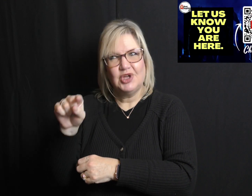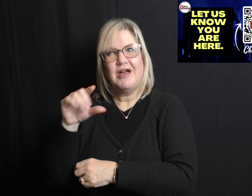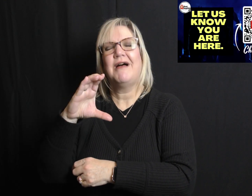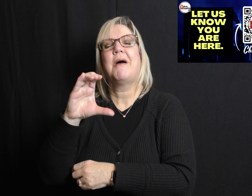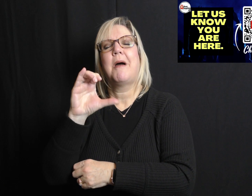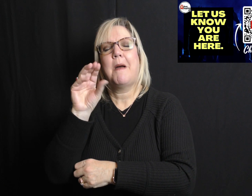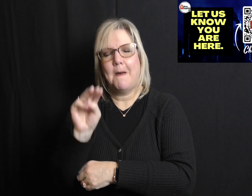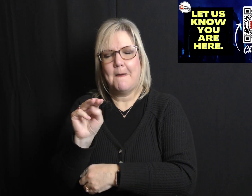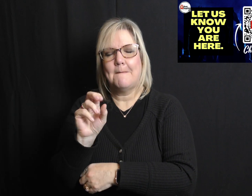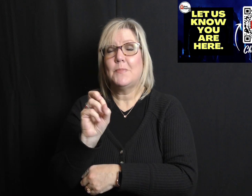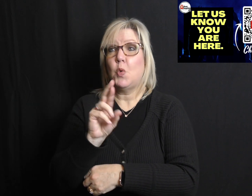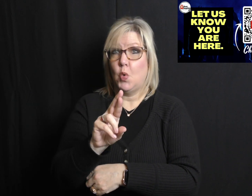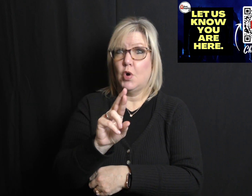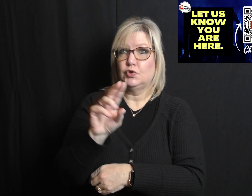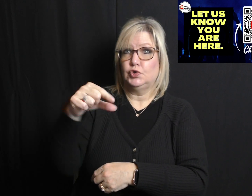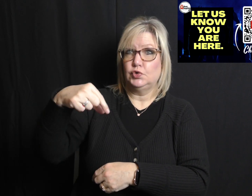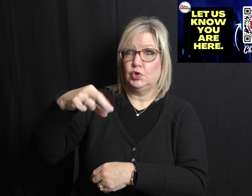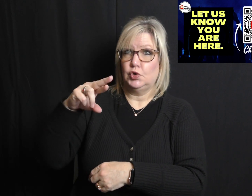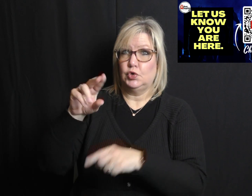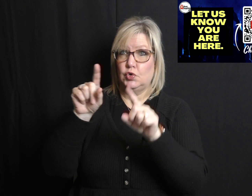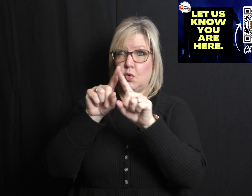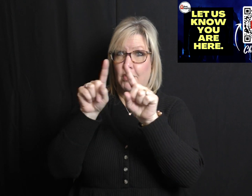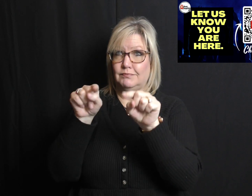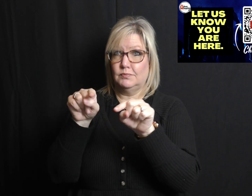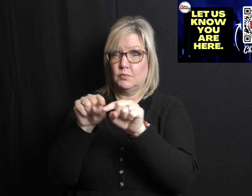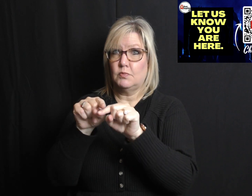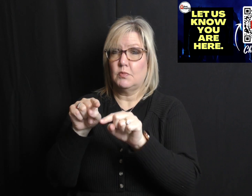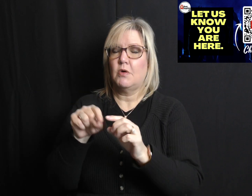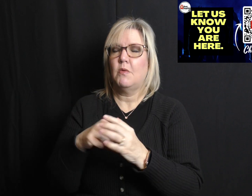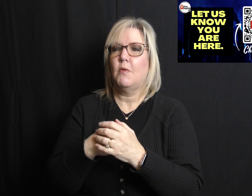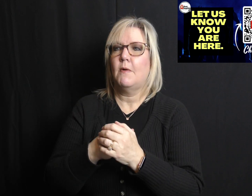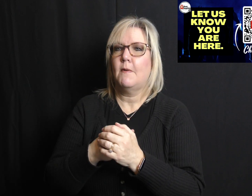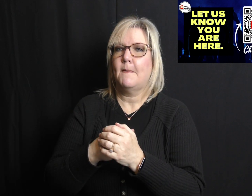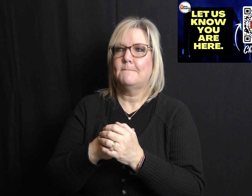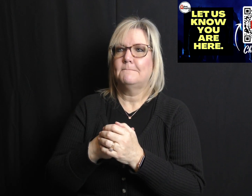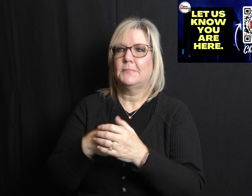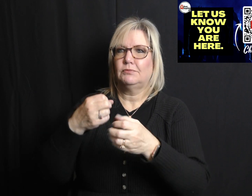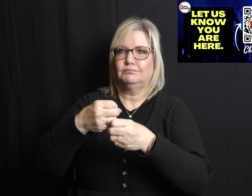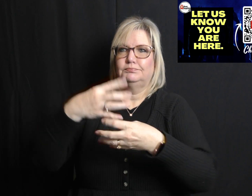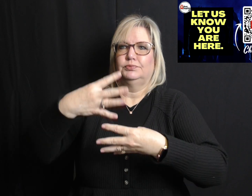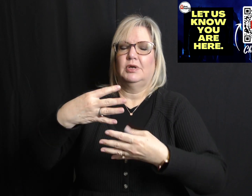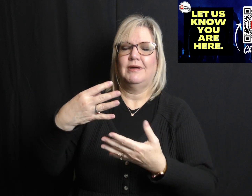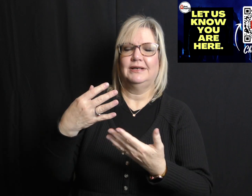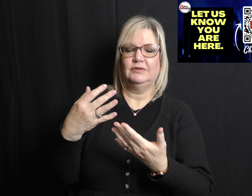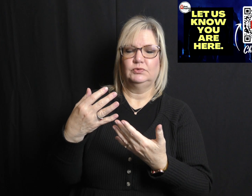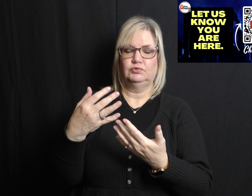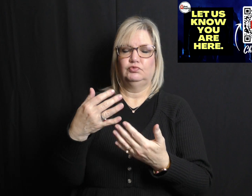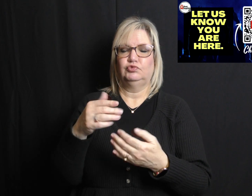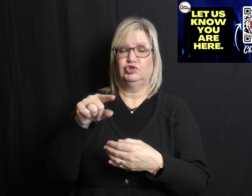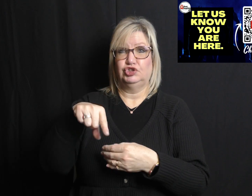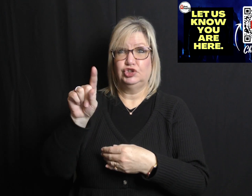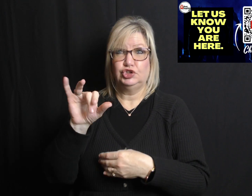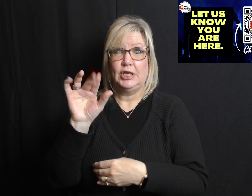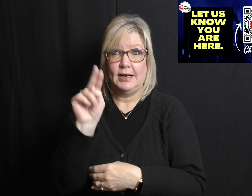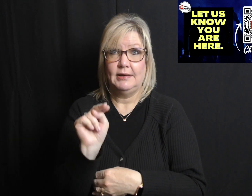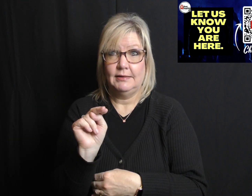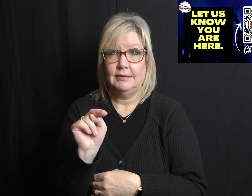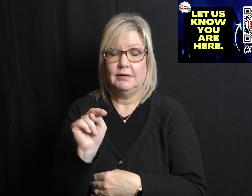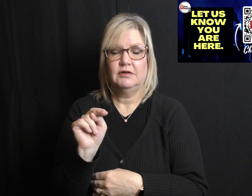front of you. And go to Sunday Central, check in, and let us know that you're here today, especially if you're